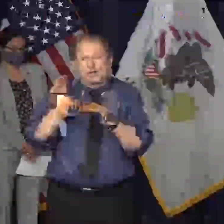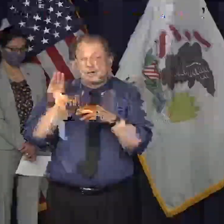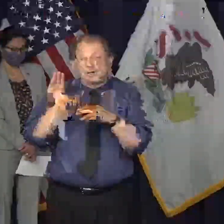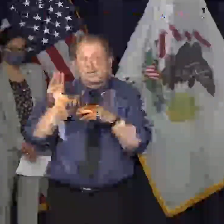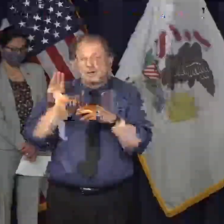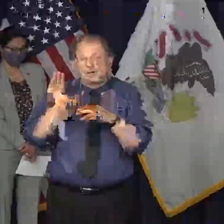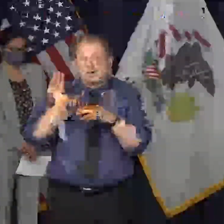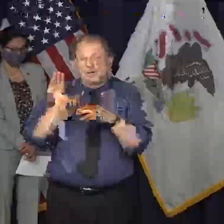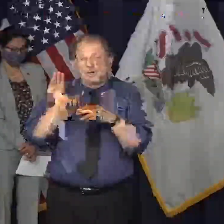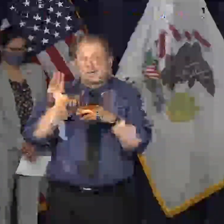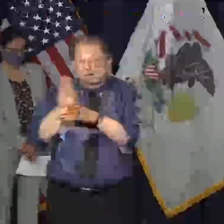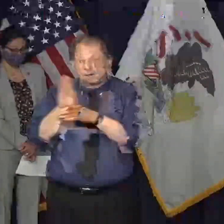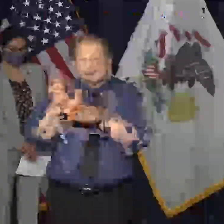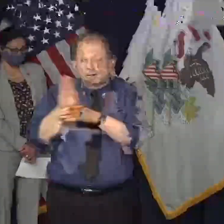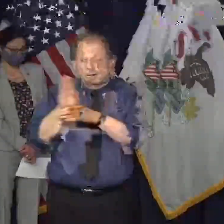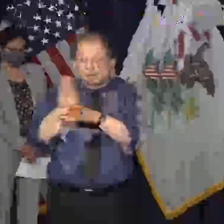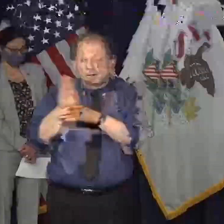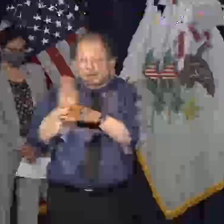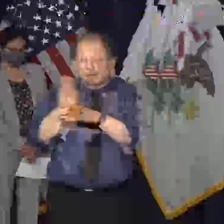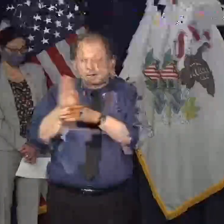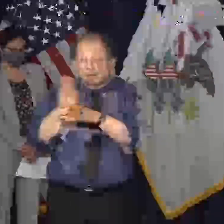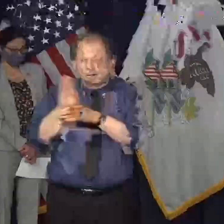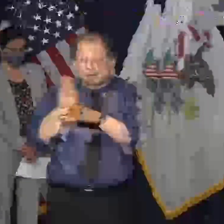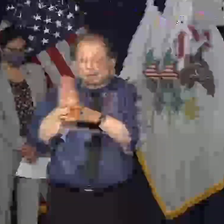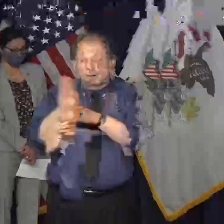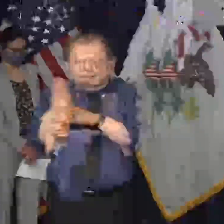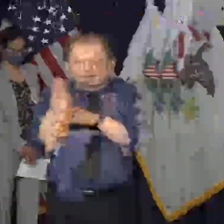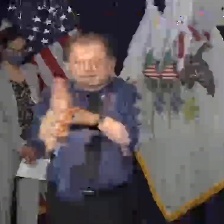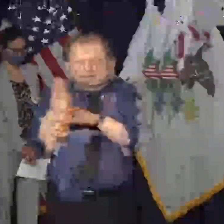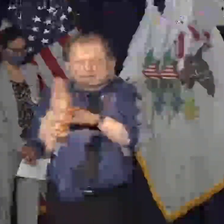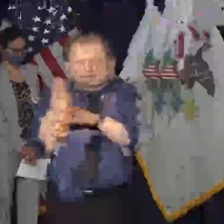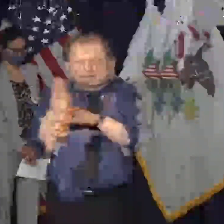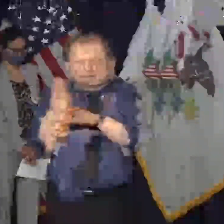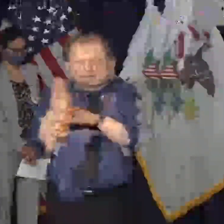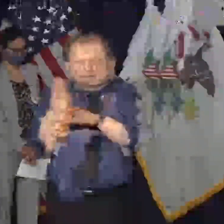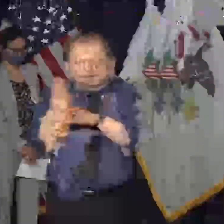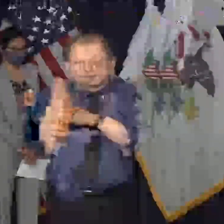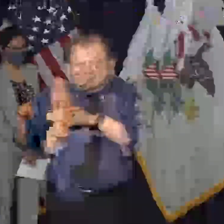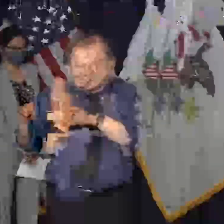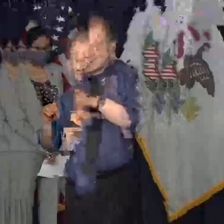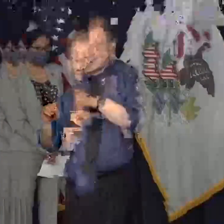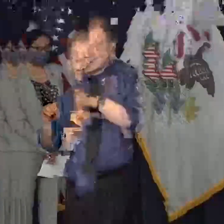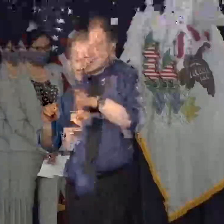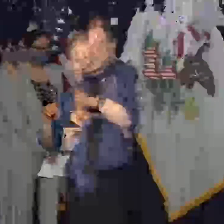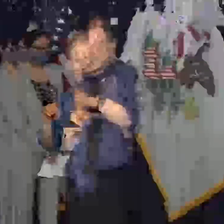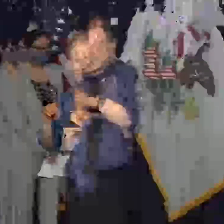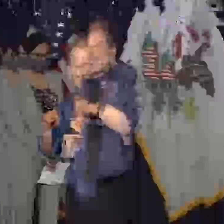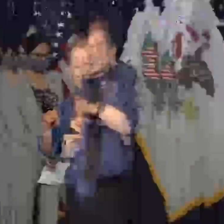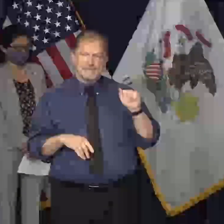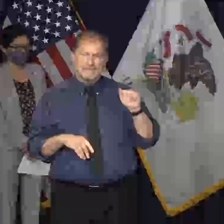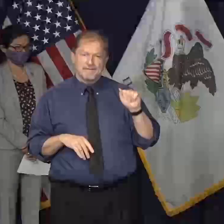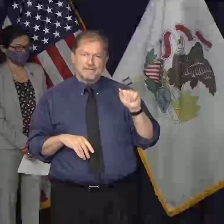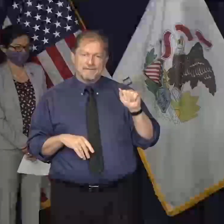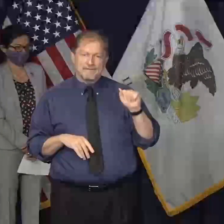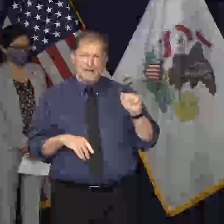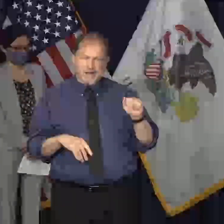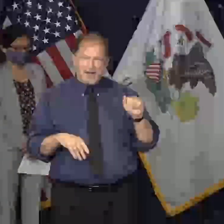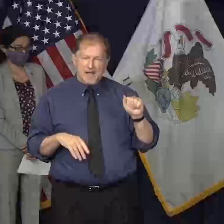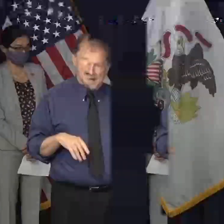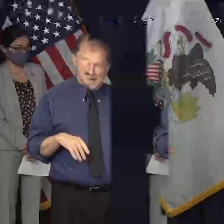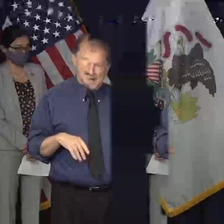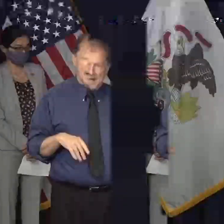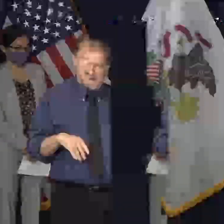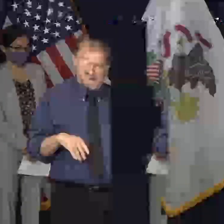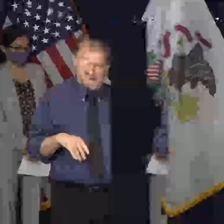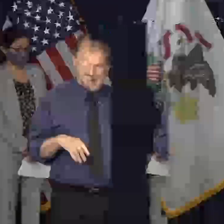on education, Representative Selena Villanueva on public health, and Representative Delia Ramirez on